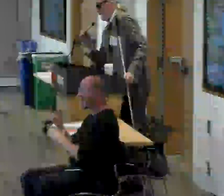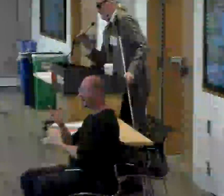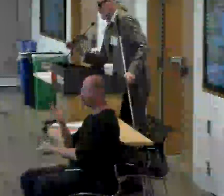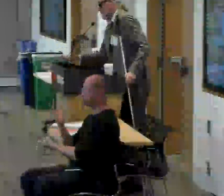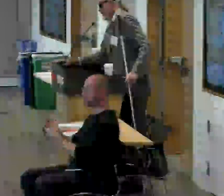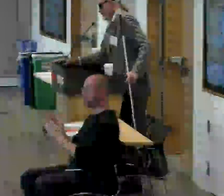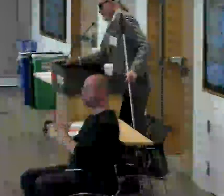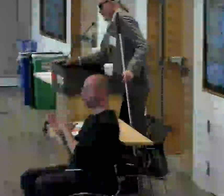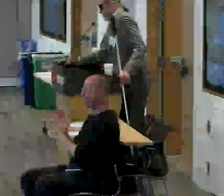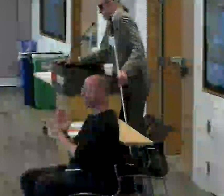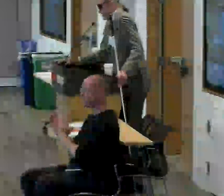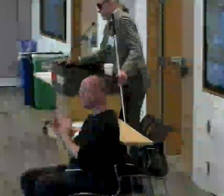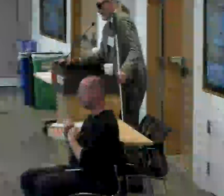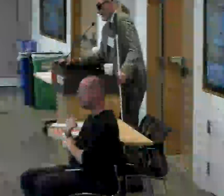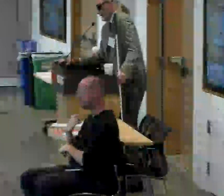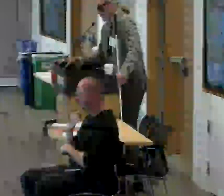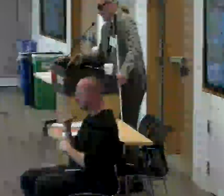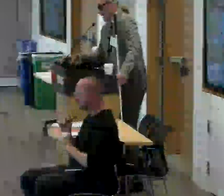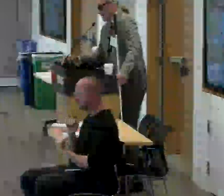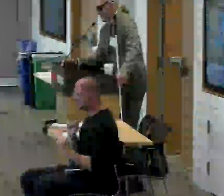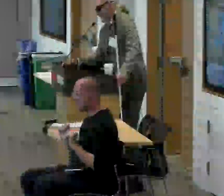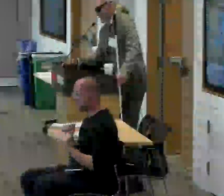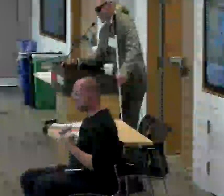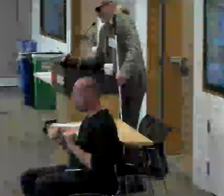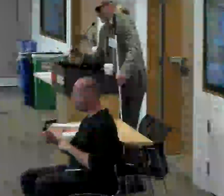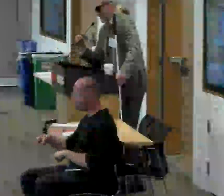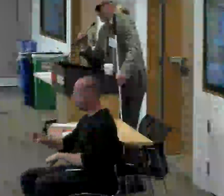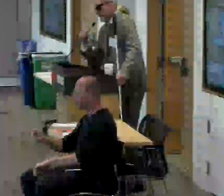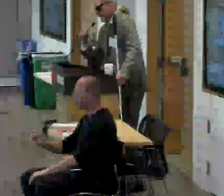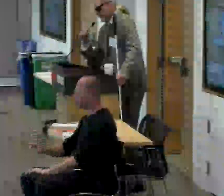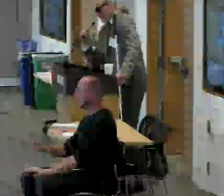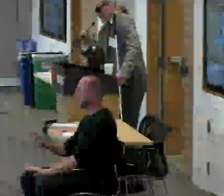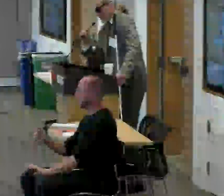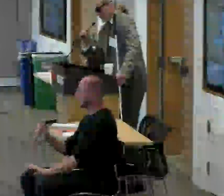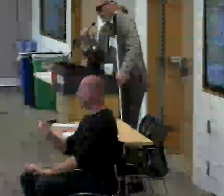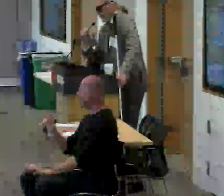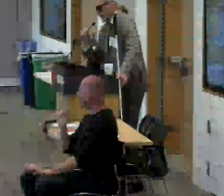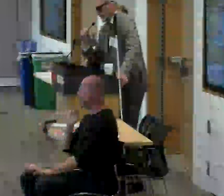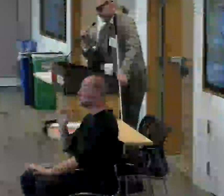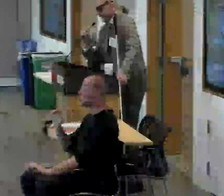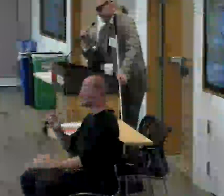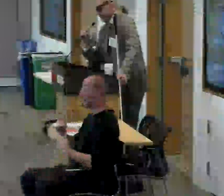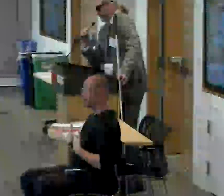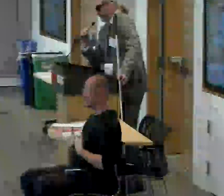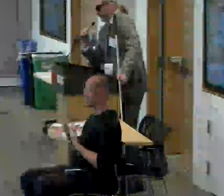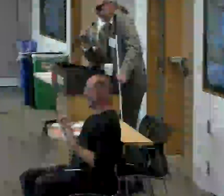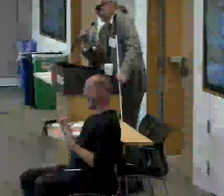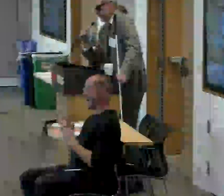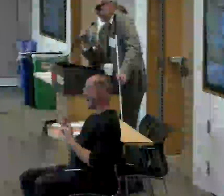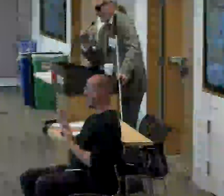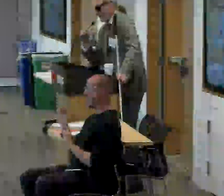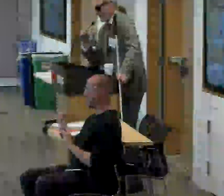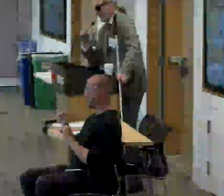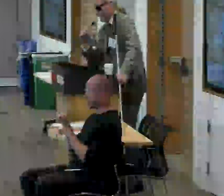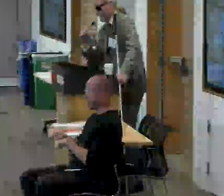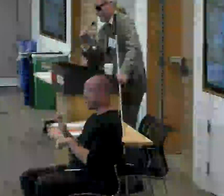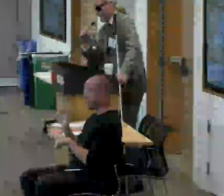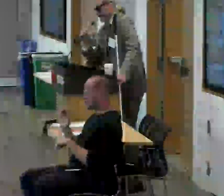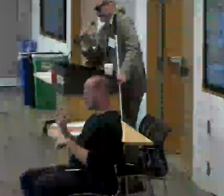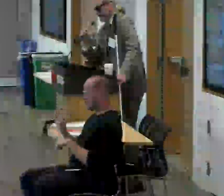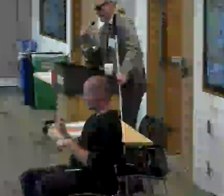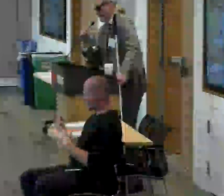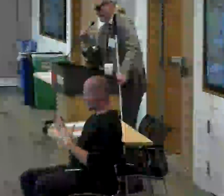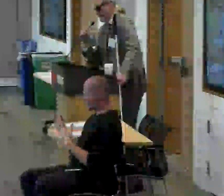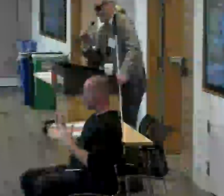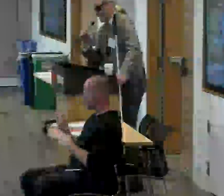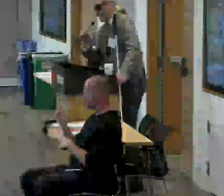people. And though that's exciting, that is kind of the least of what we do here at the Lighthouse. We've been here for 115